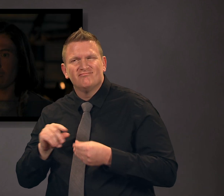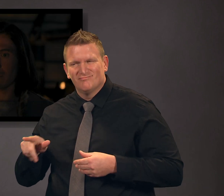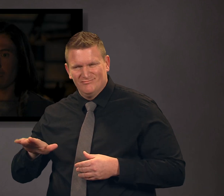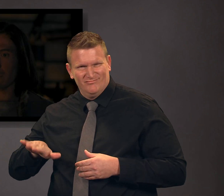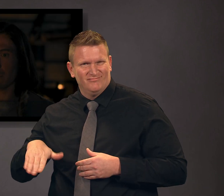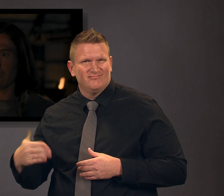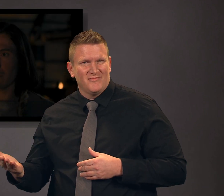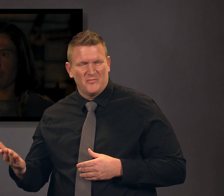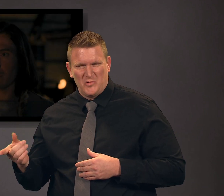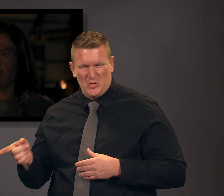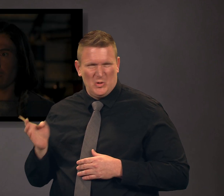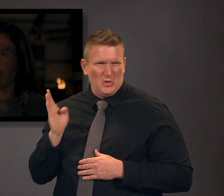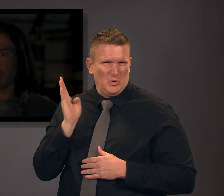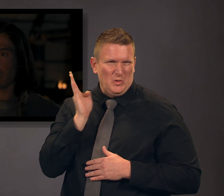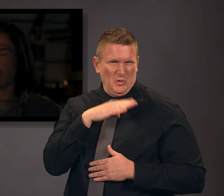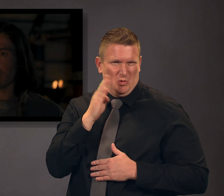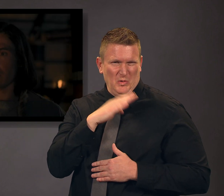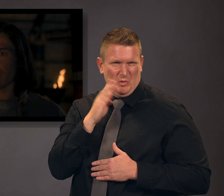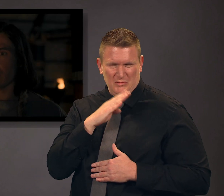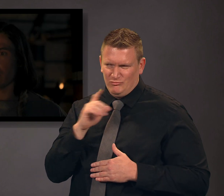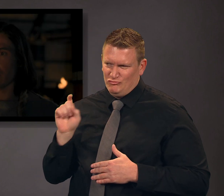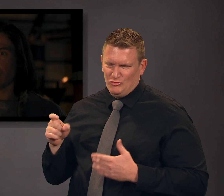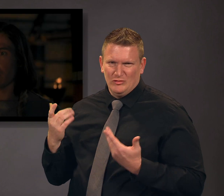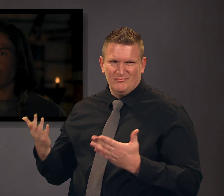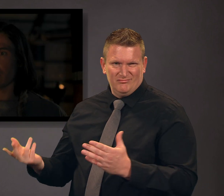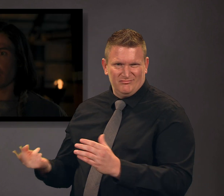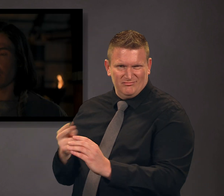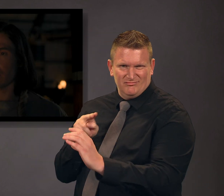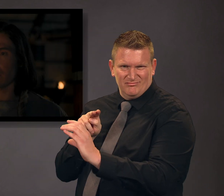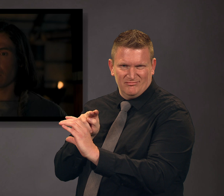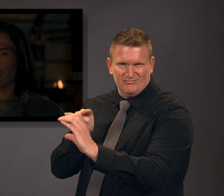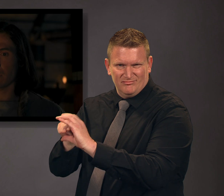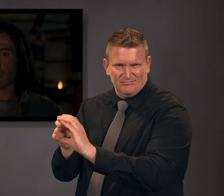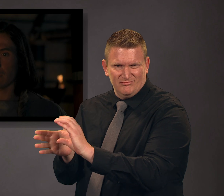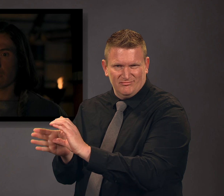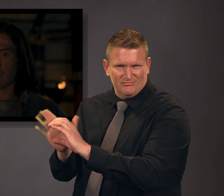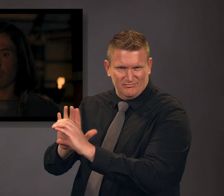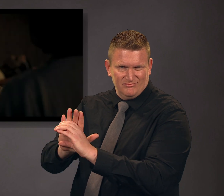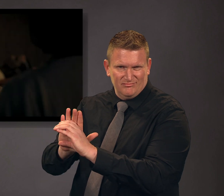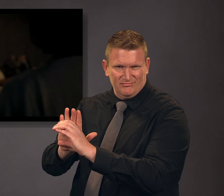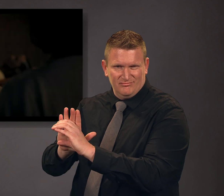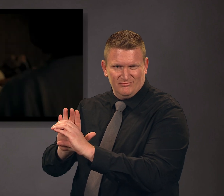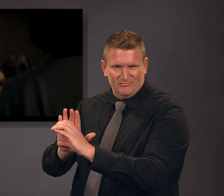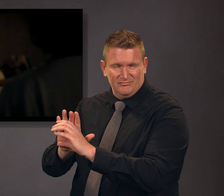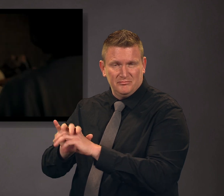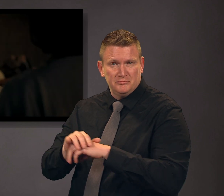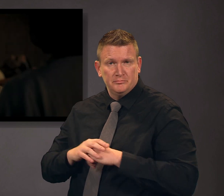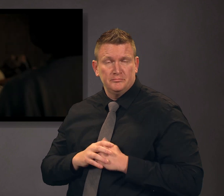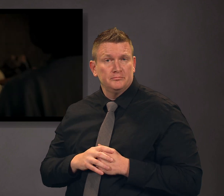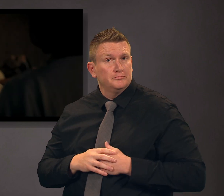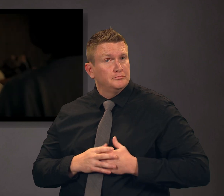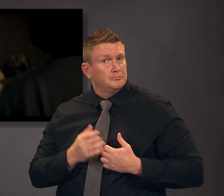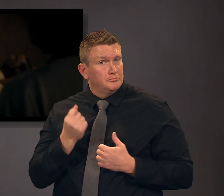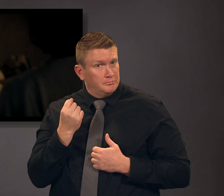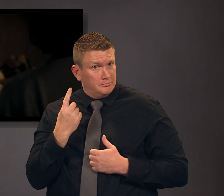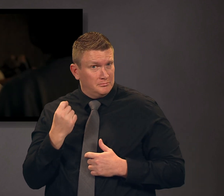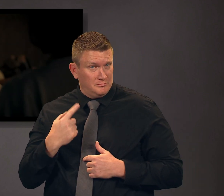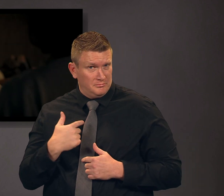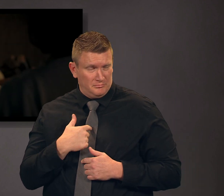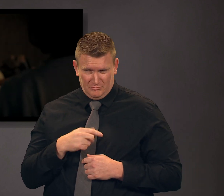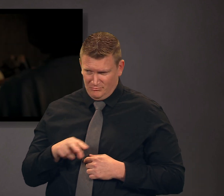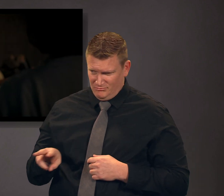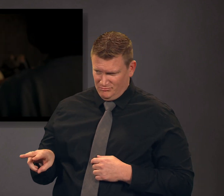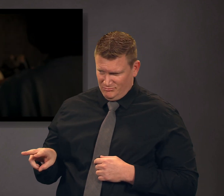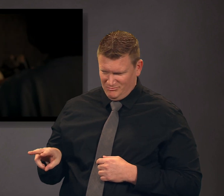but others say that he is dead and that he stinketh, and that he ought to be placed in the sepulcher.